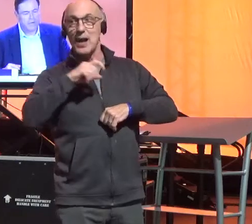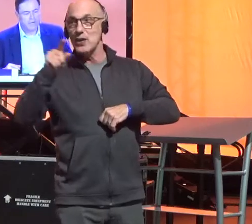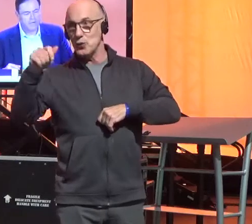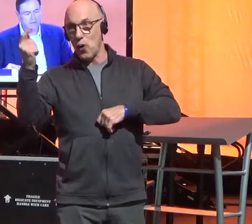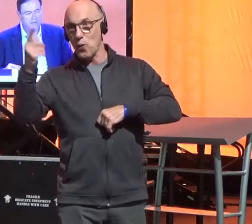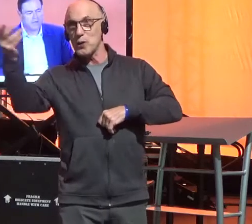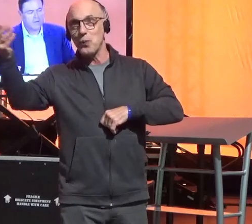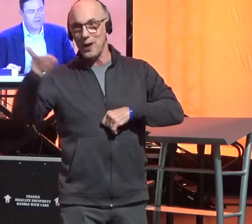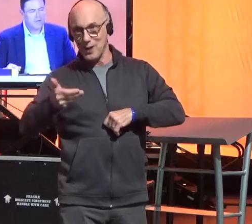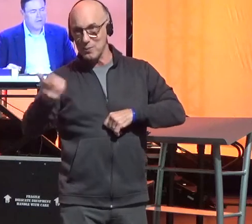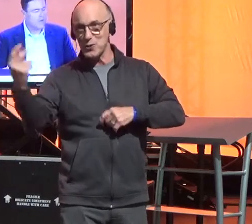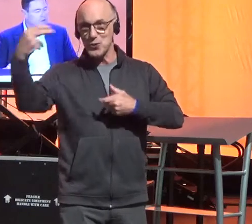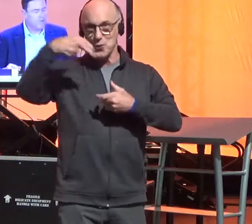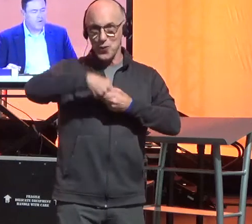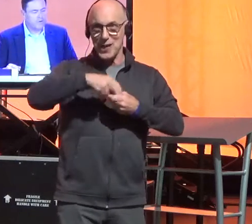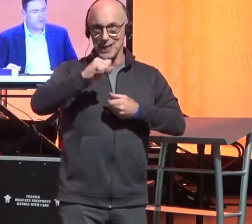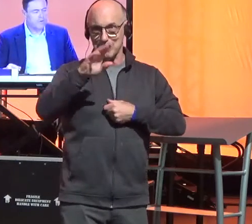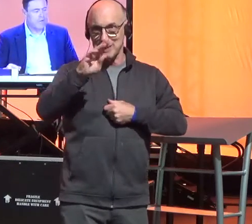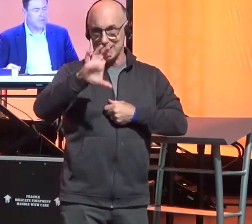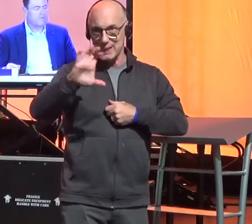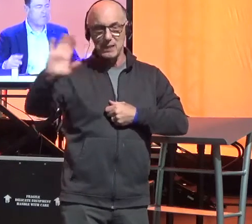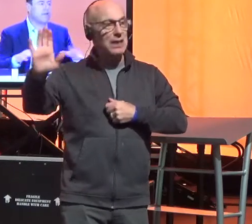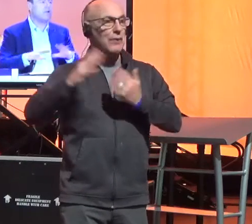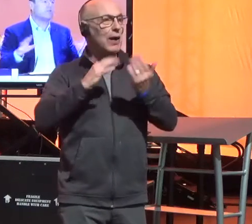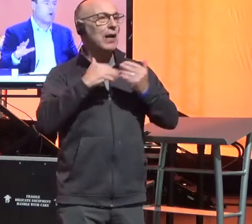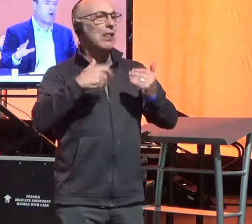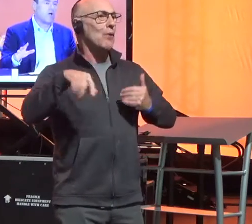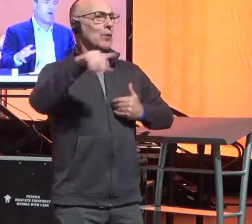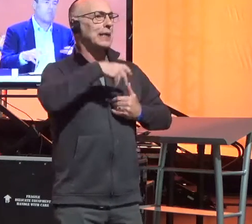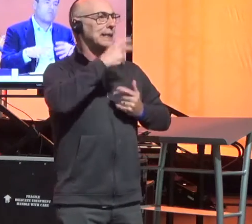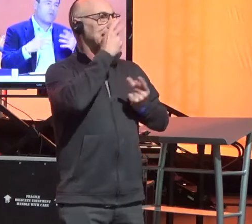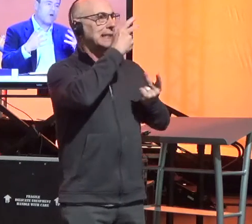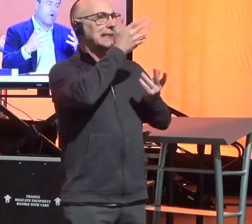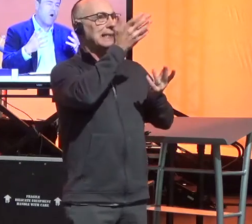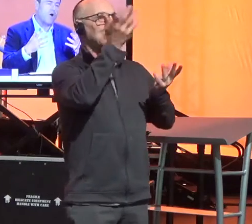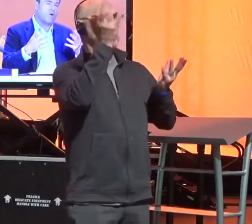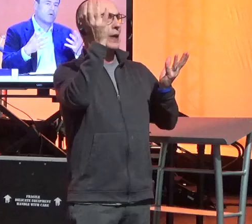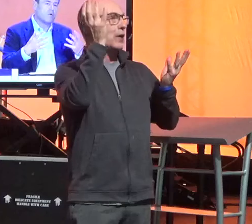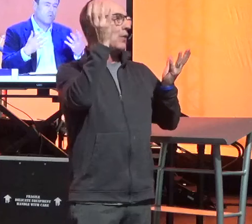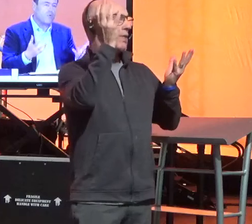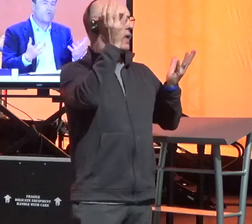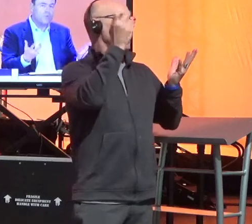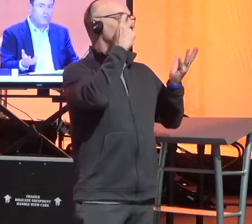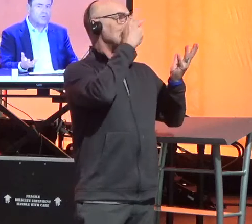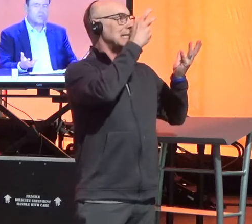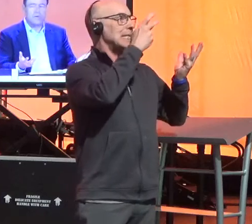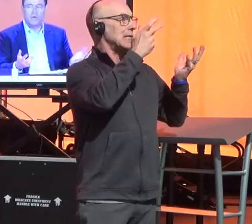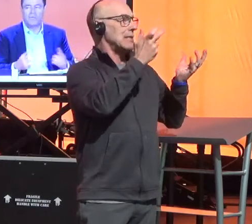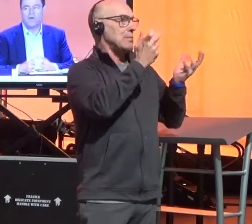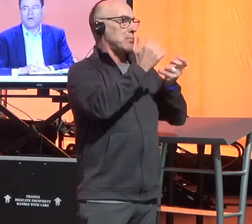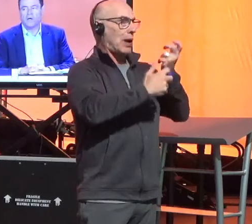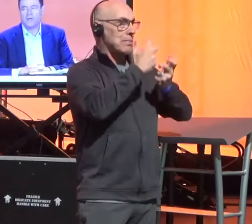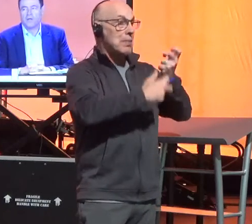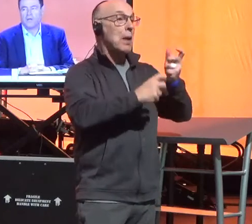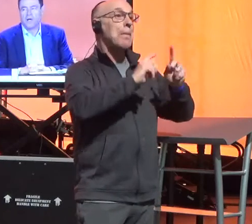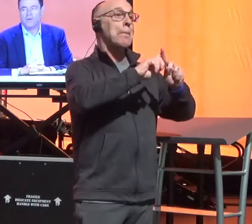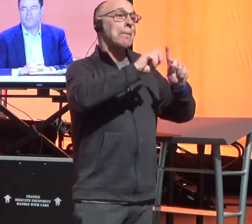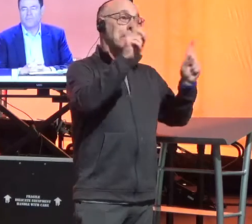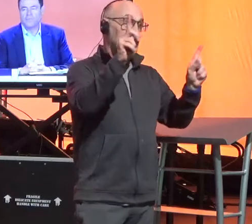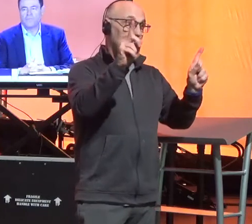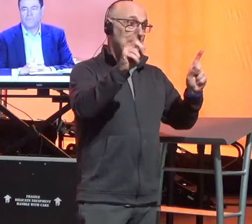And you know, that we've seen elsewhere, but there are real fruits